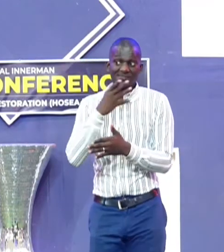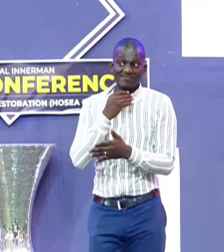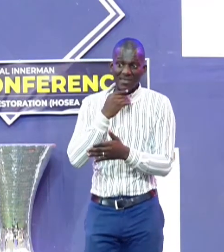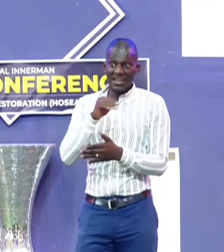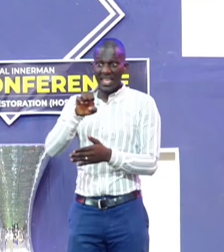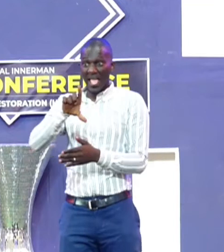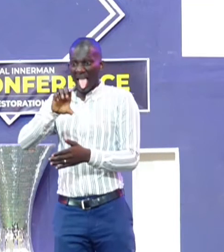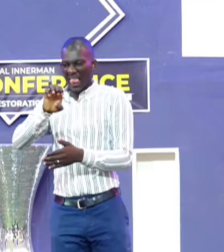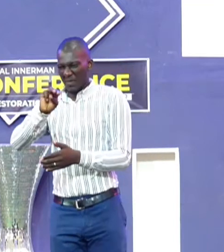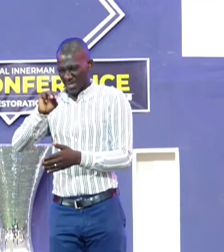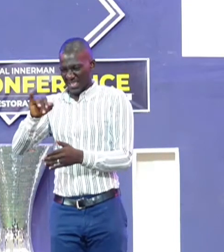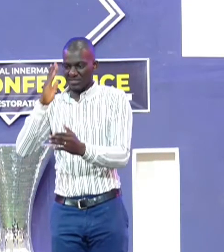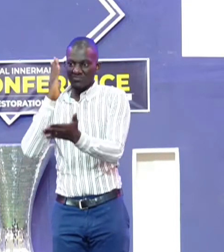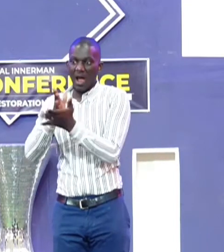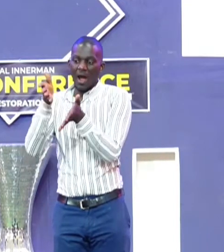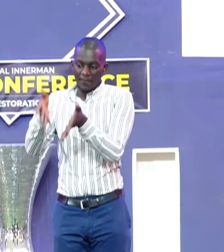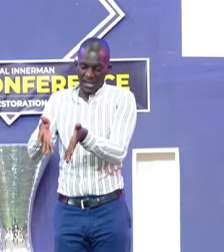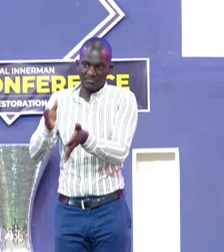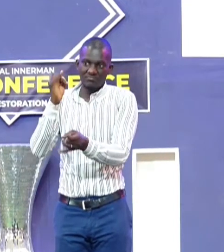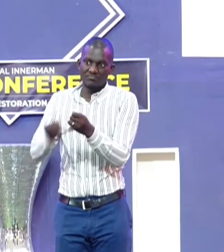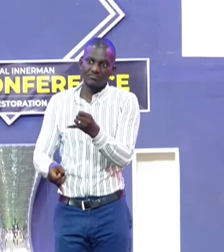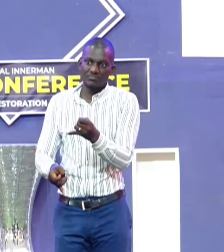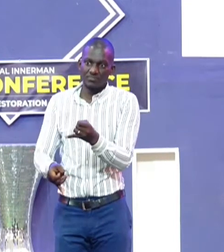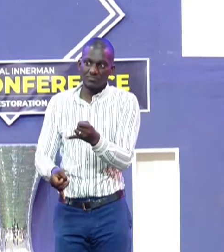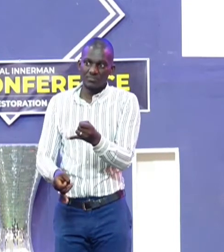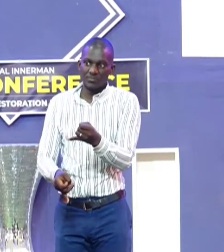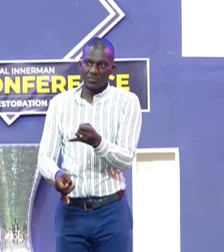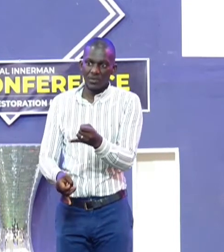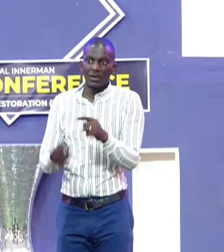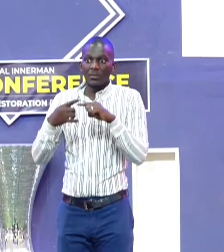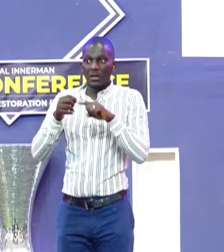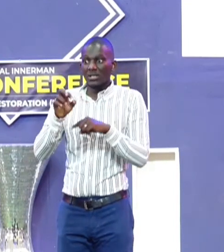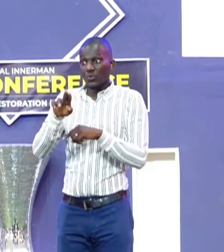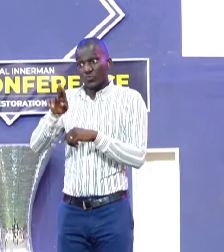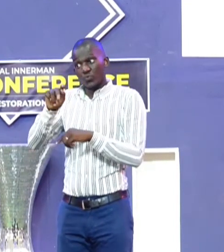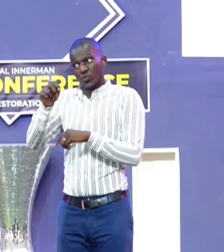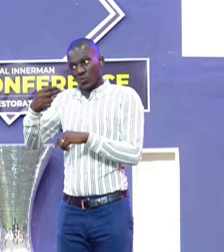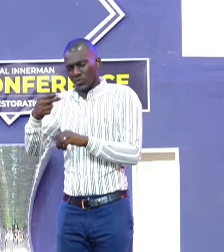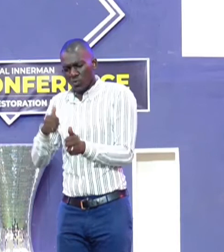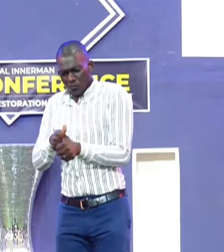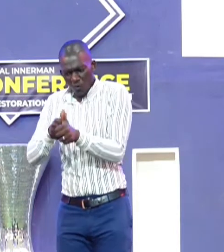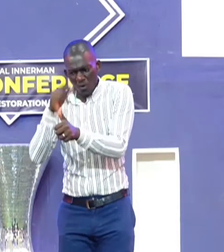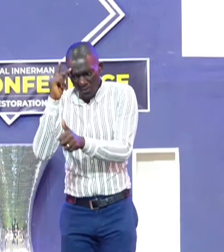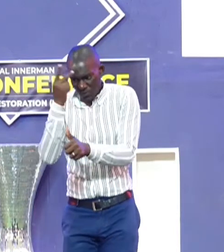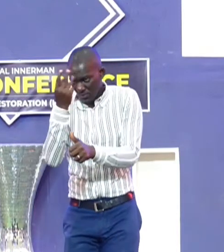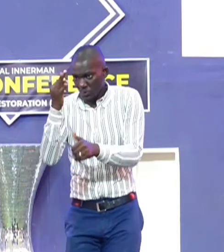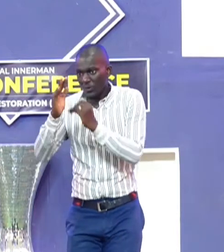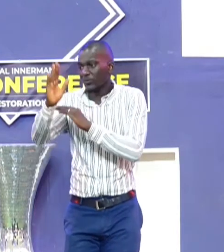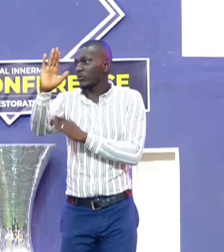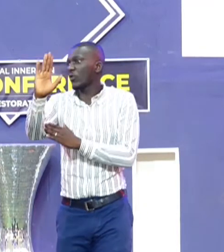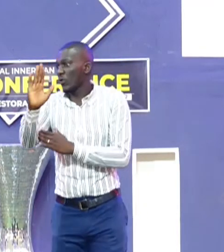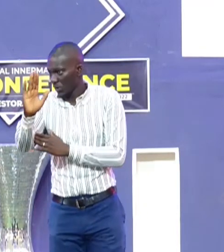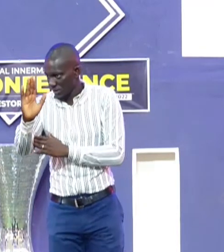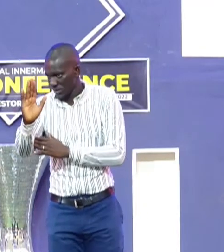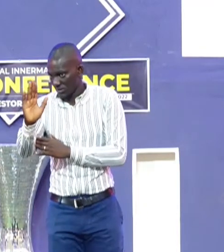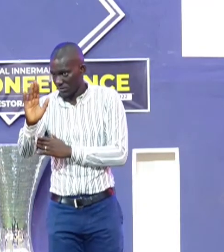Once Elimelech talked about him, that was the end. Lucy, eyatambulira munono za Katonda. Ruth walked by the principle